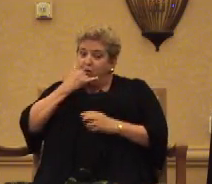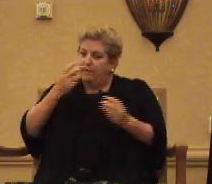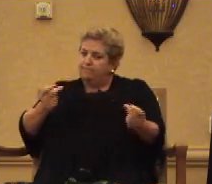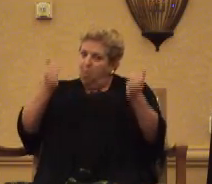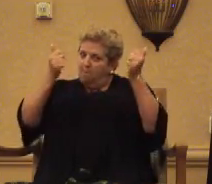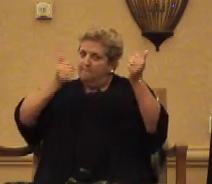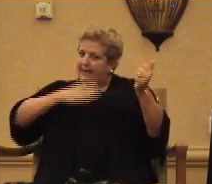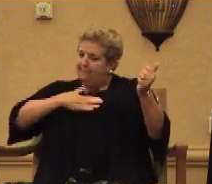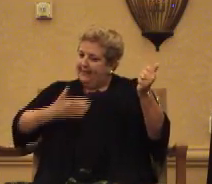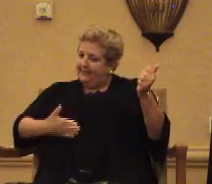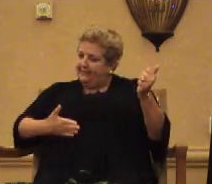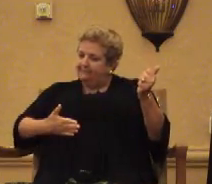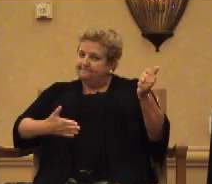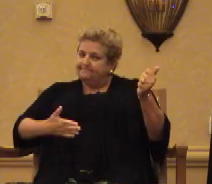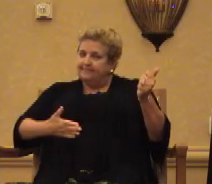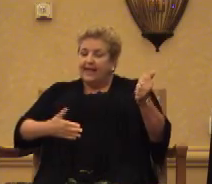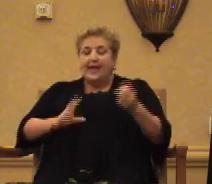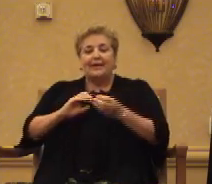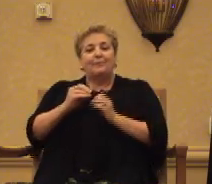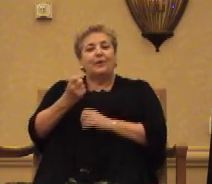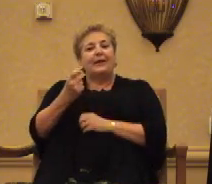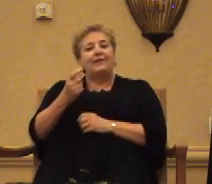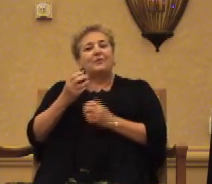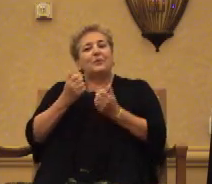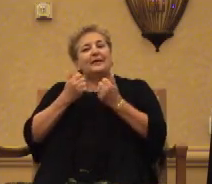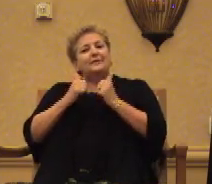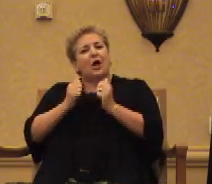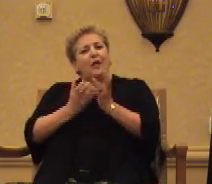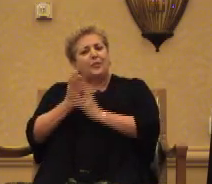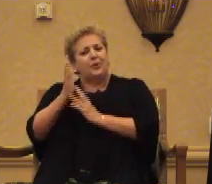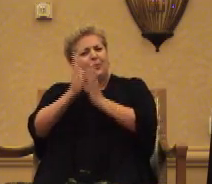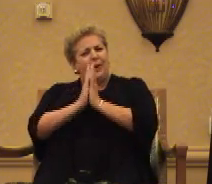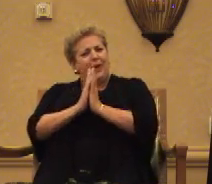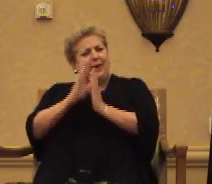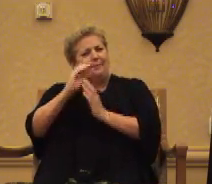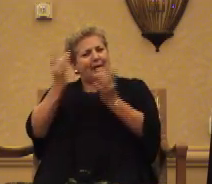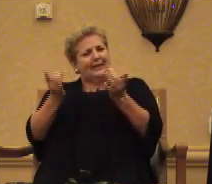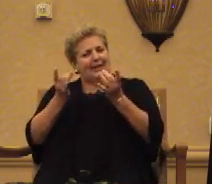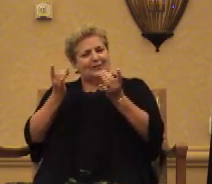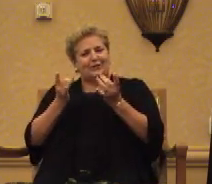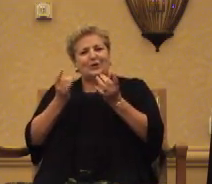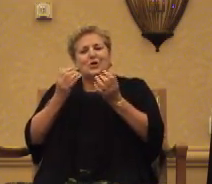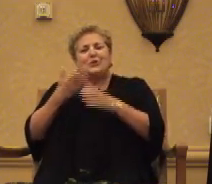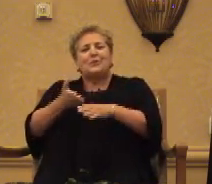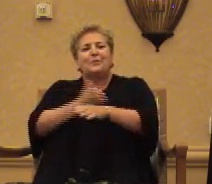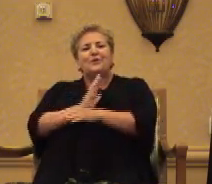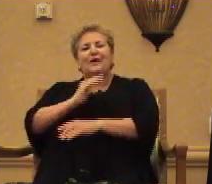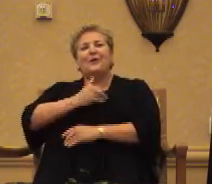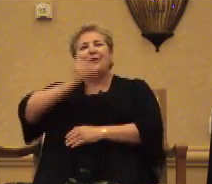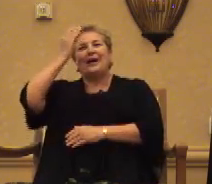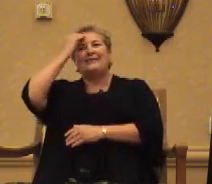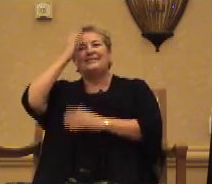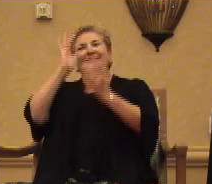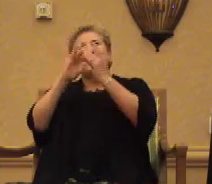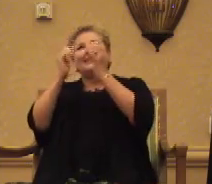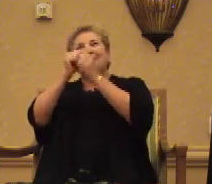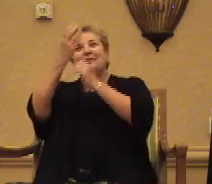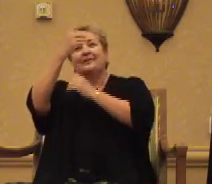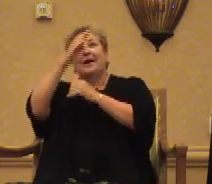11, we sought through prayer and meditation to improve our conscious contact with God as we understood Him, praying only for His knowledge of His will